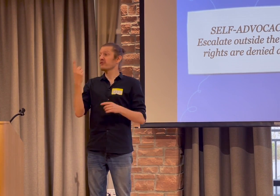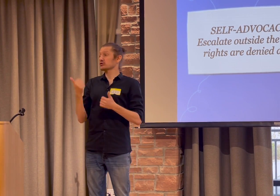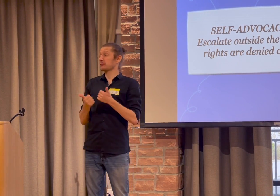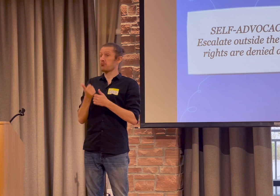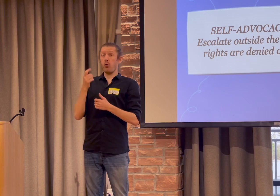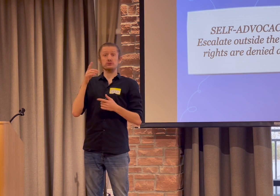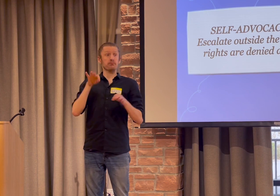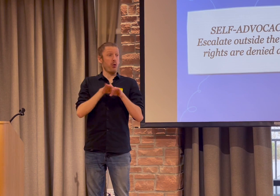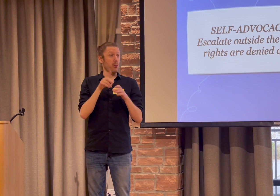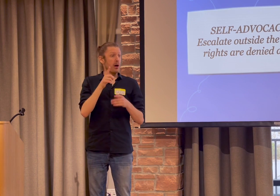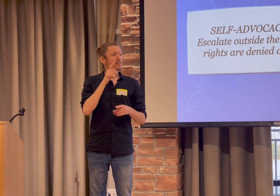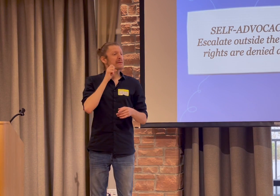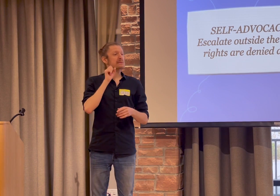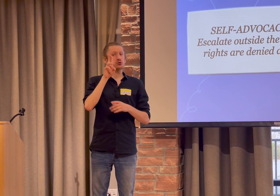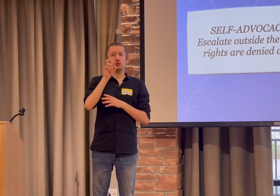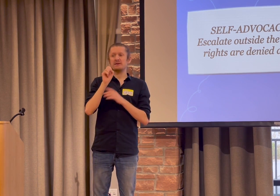There are also options outside of school.